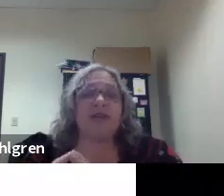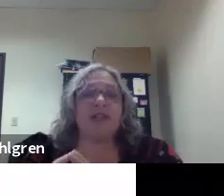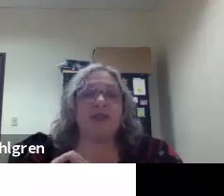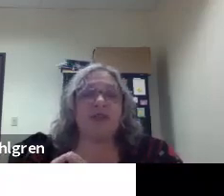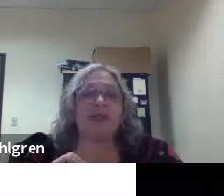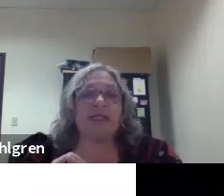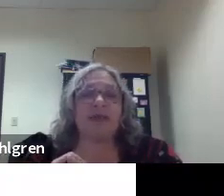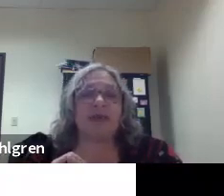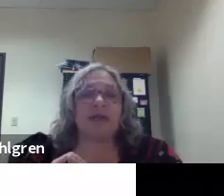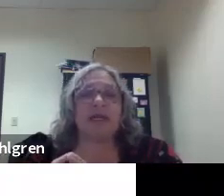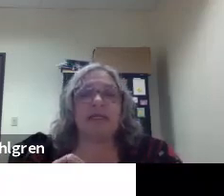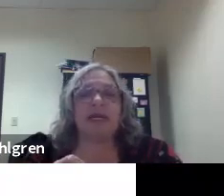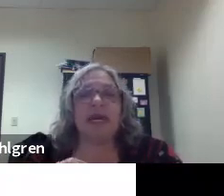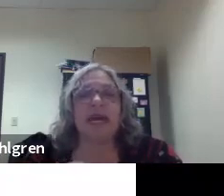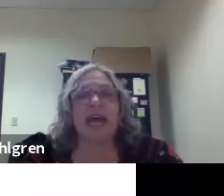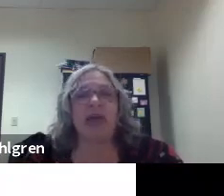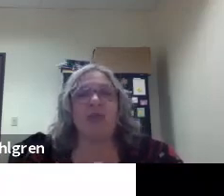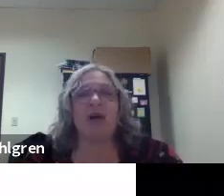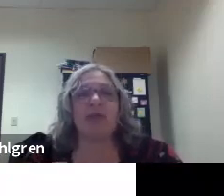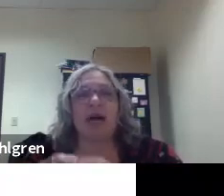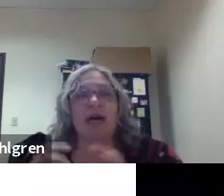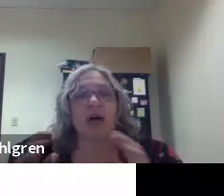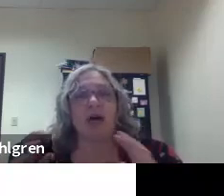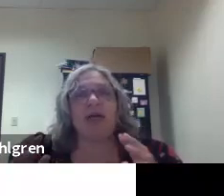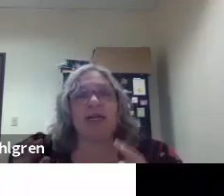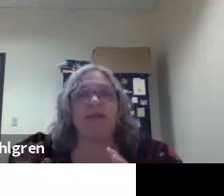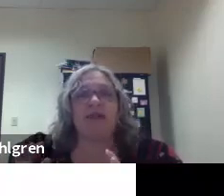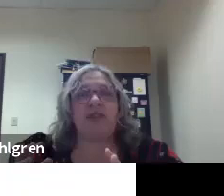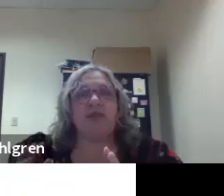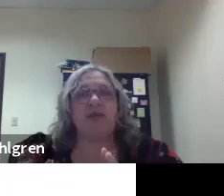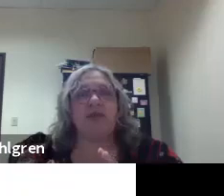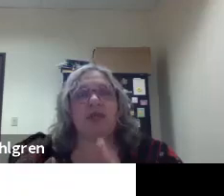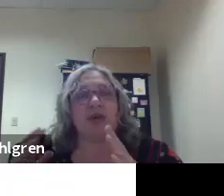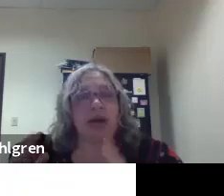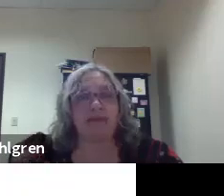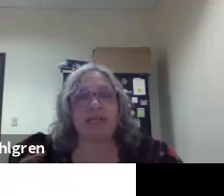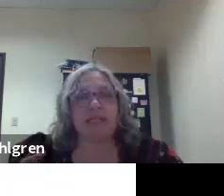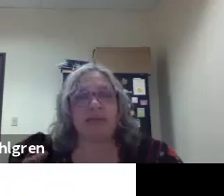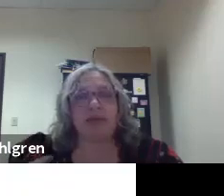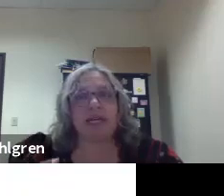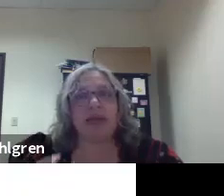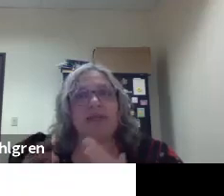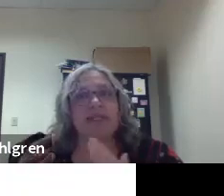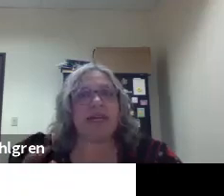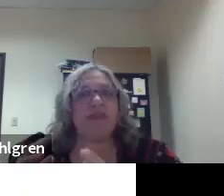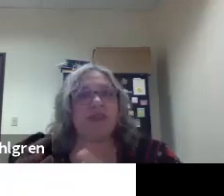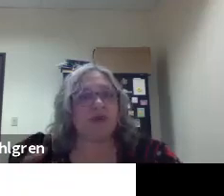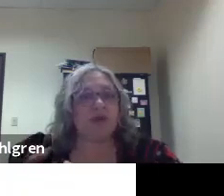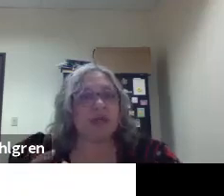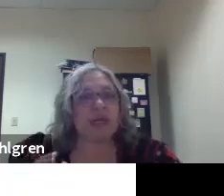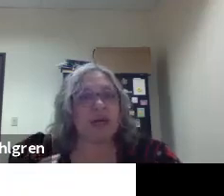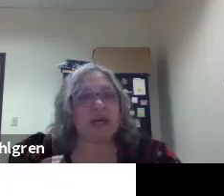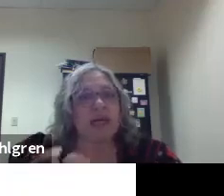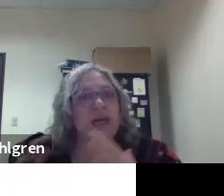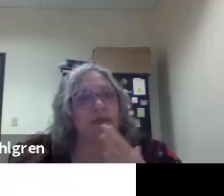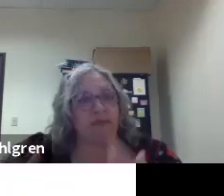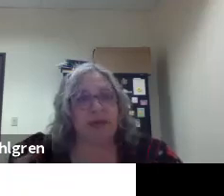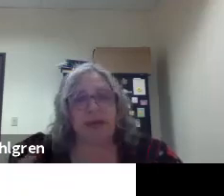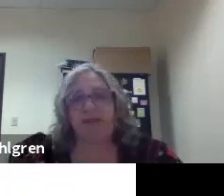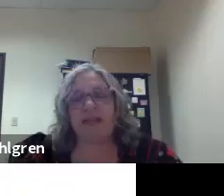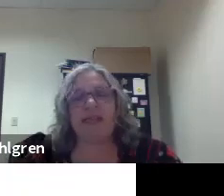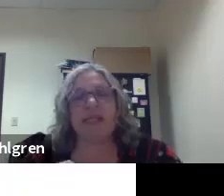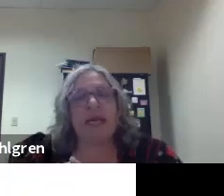for individuals with disabilities. And while not all individuals who have a disability receive Social